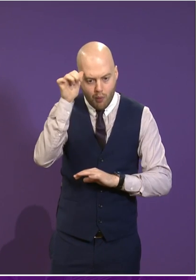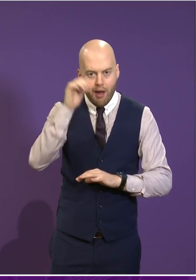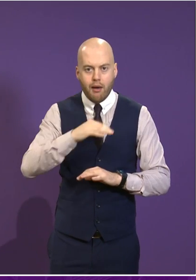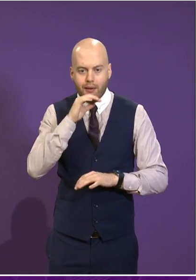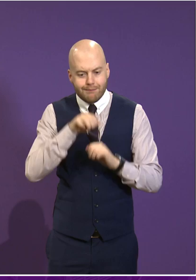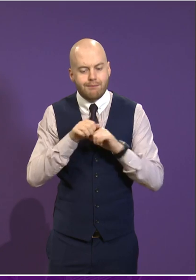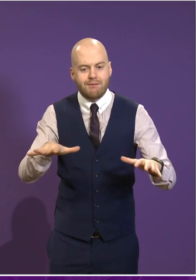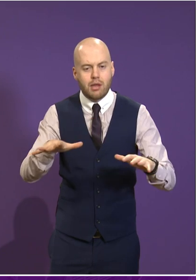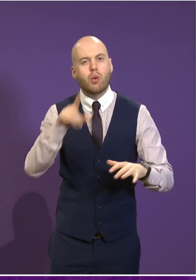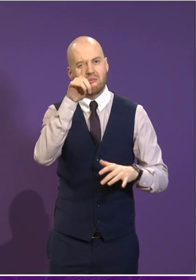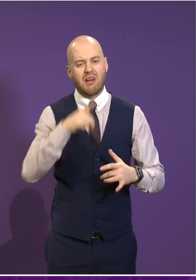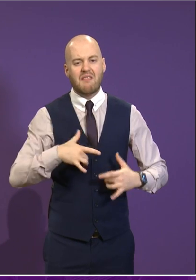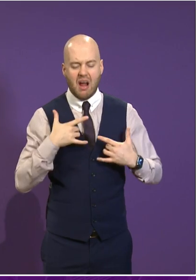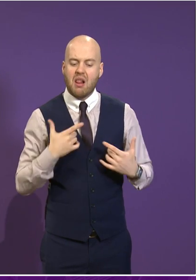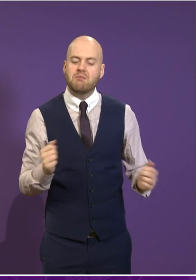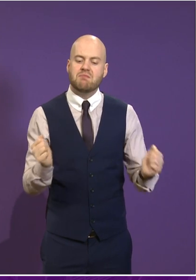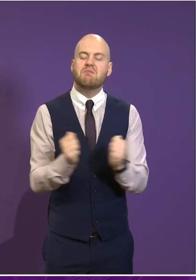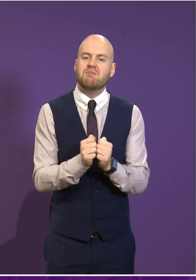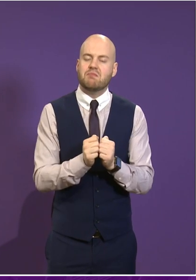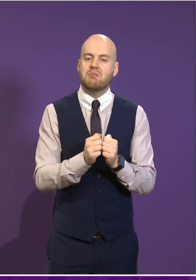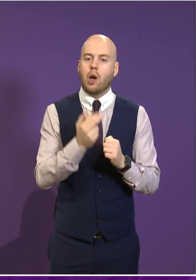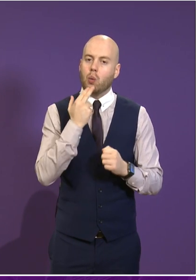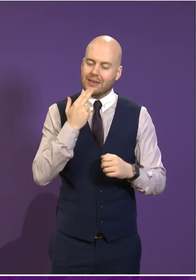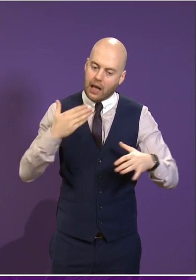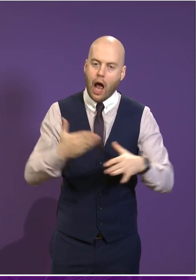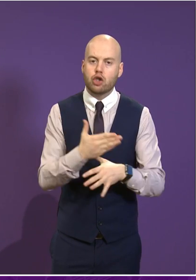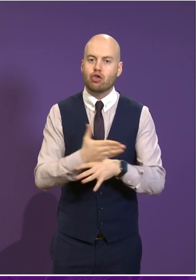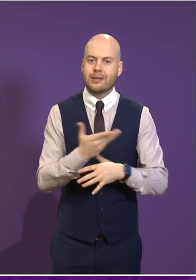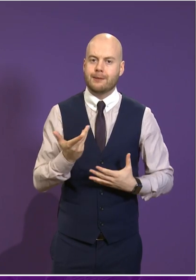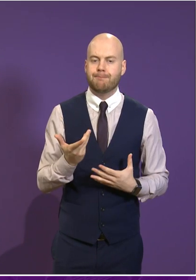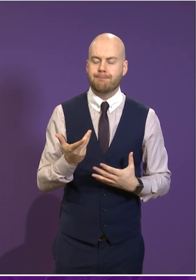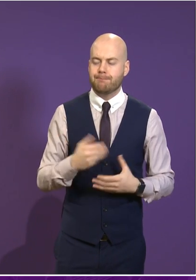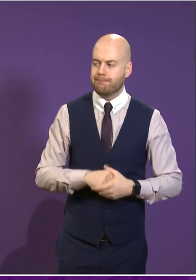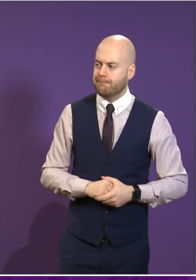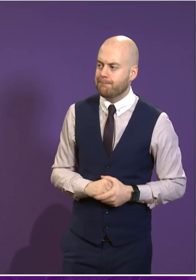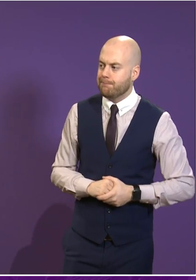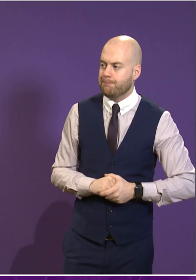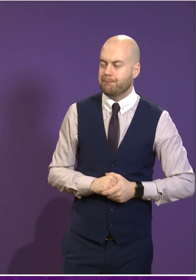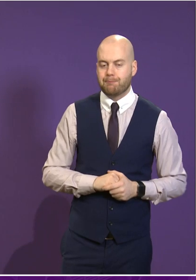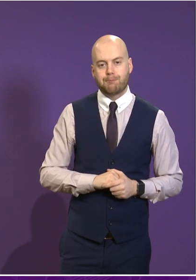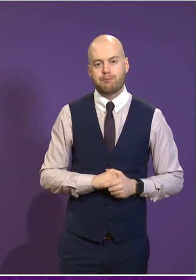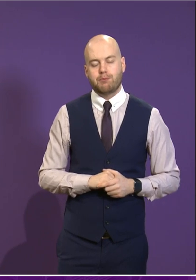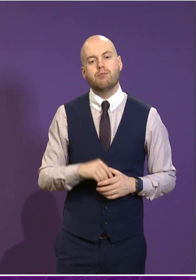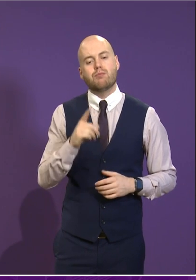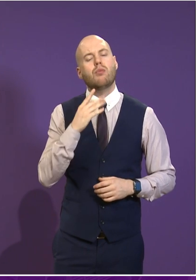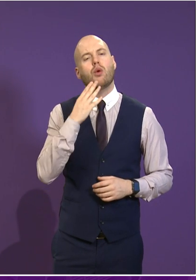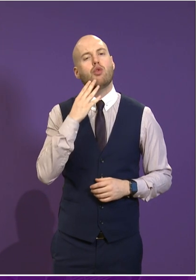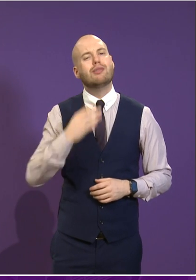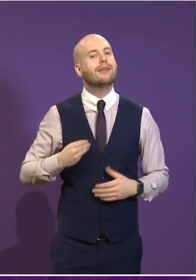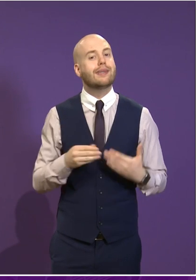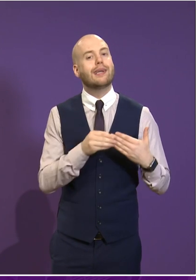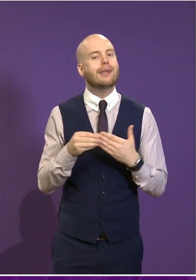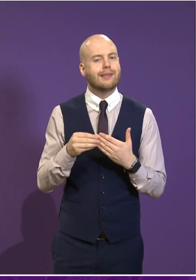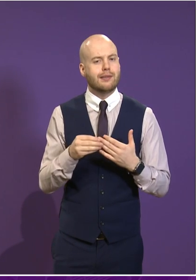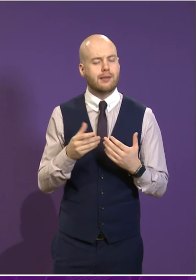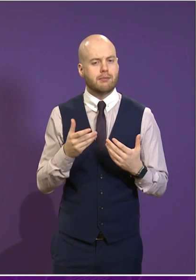to take action, and then reflect that in the outcome agreement. In recent years, in the most recent guidance, we firmed that up a